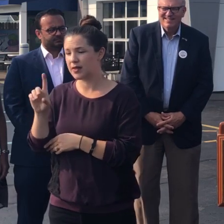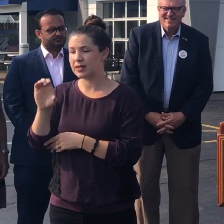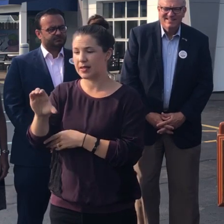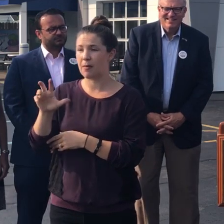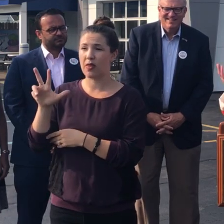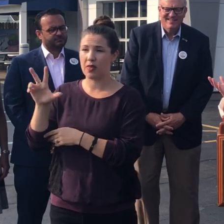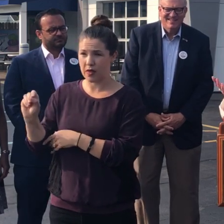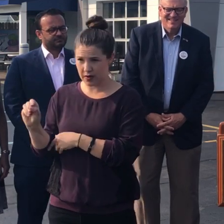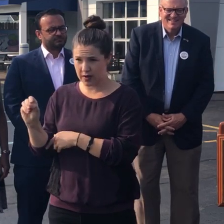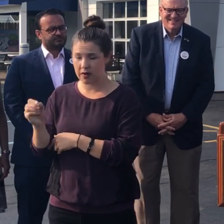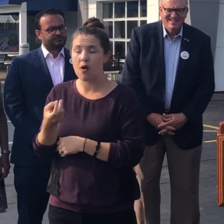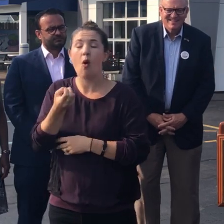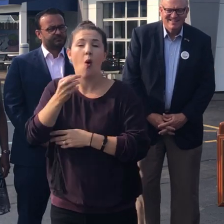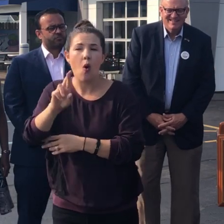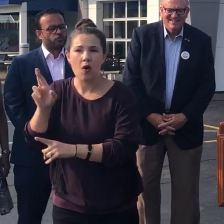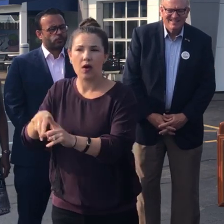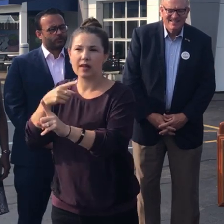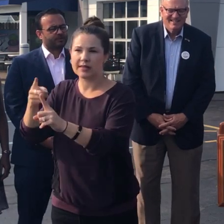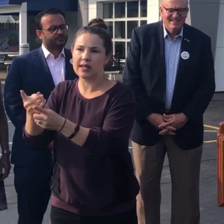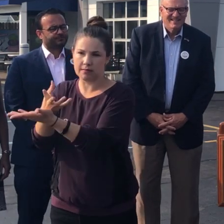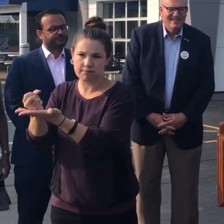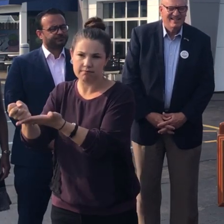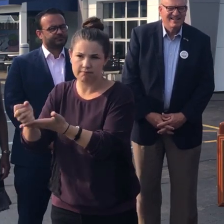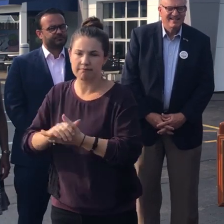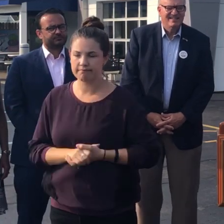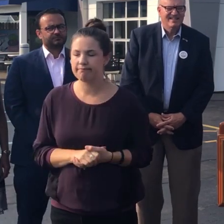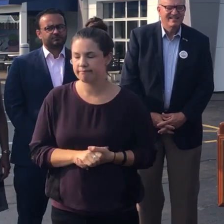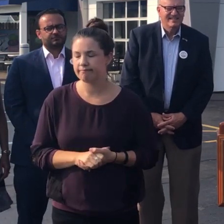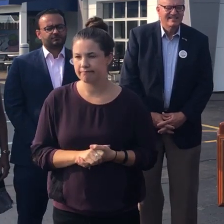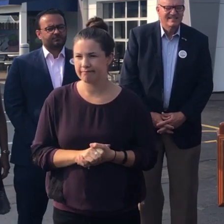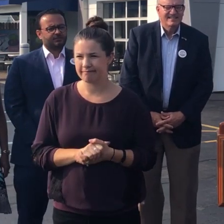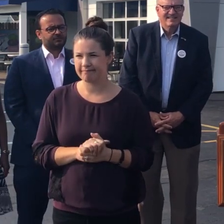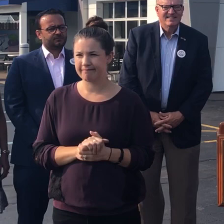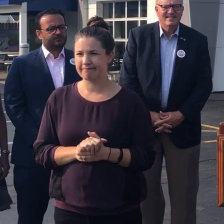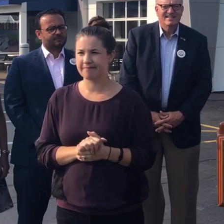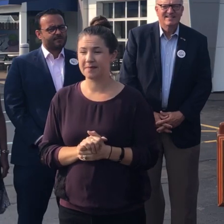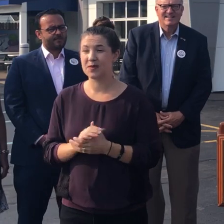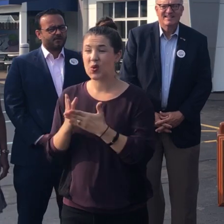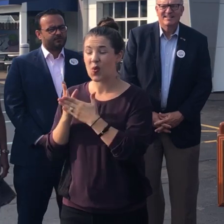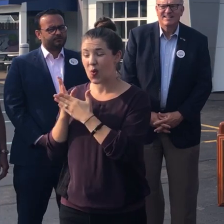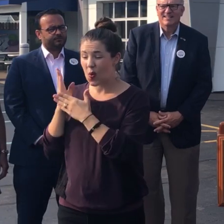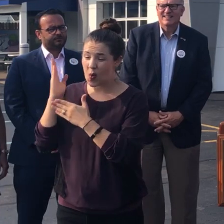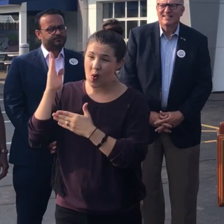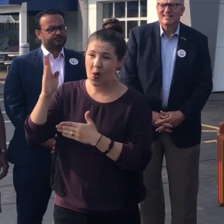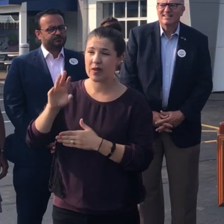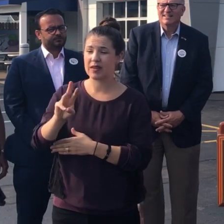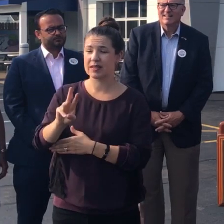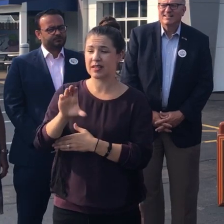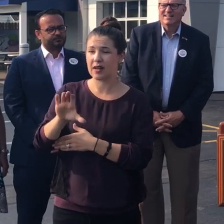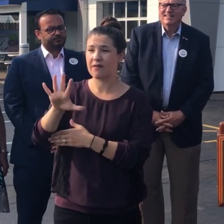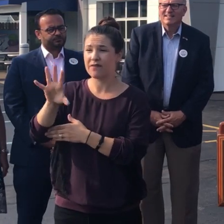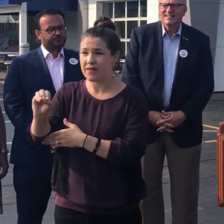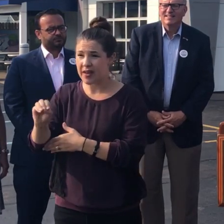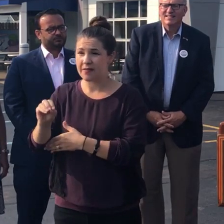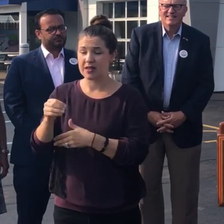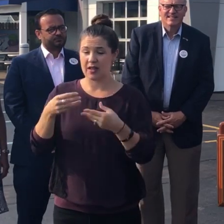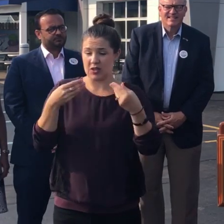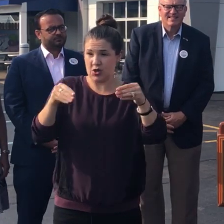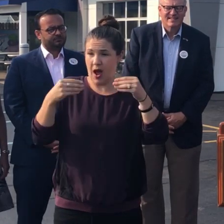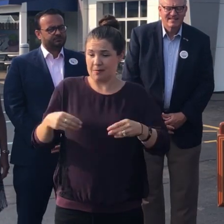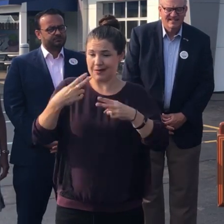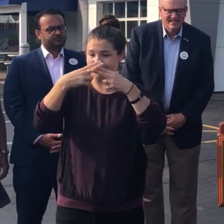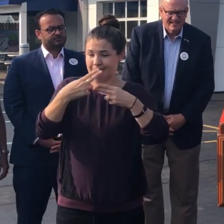December 30th or until supplies last. There are over 650 merchants just